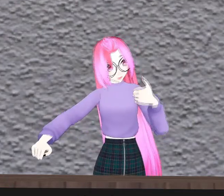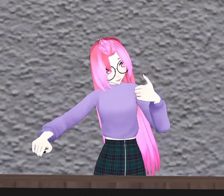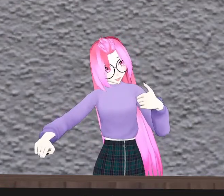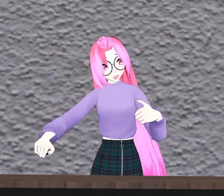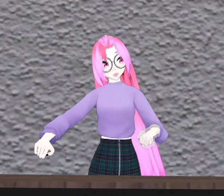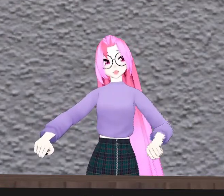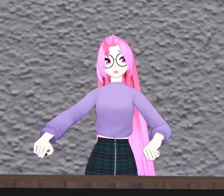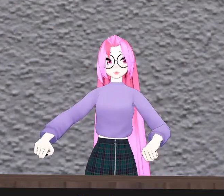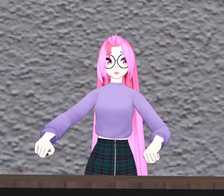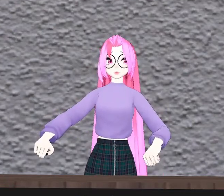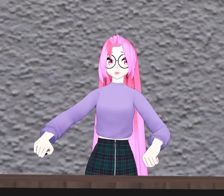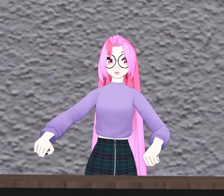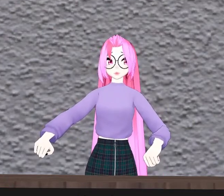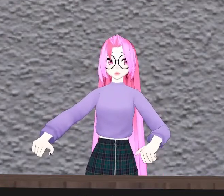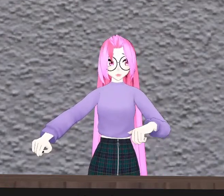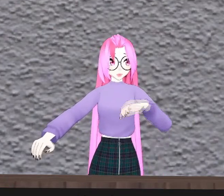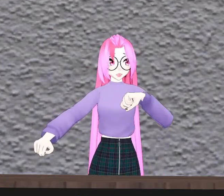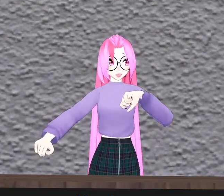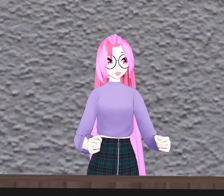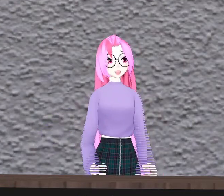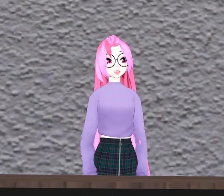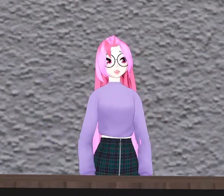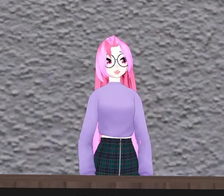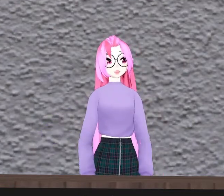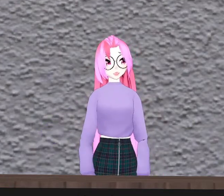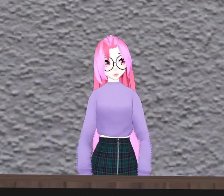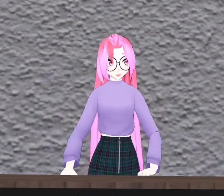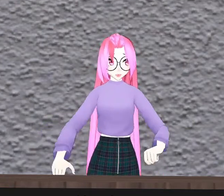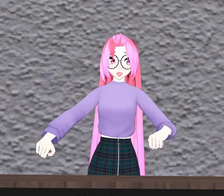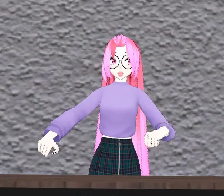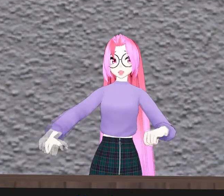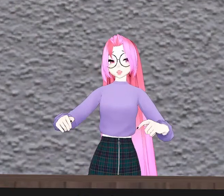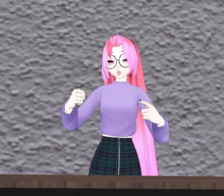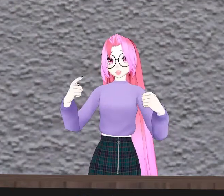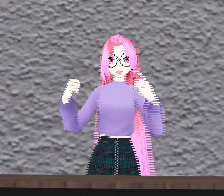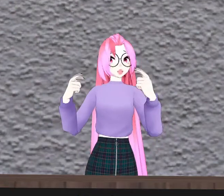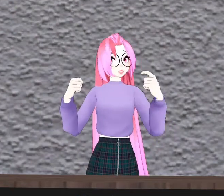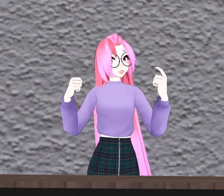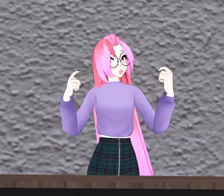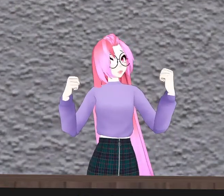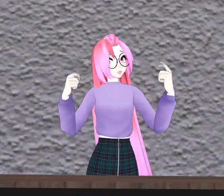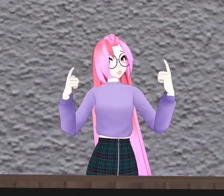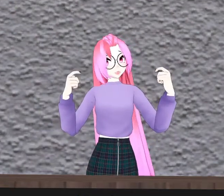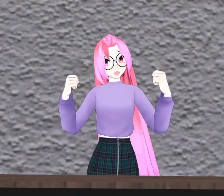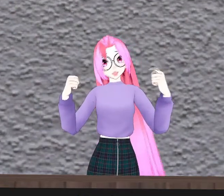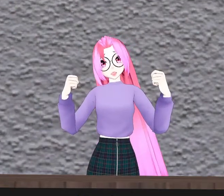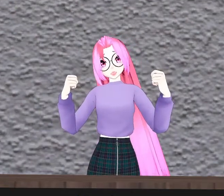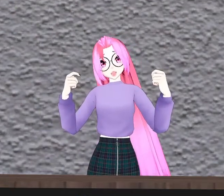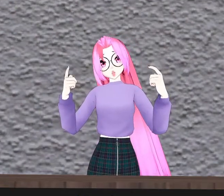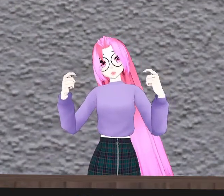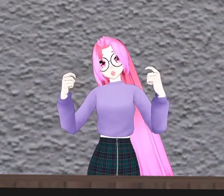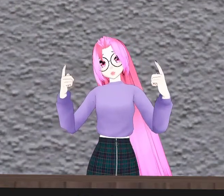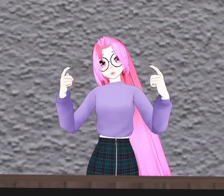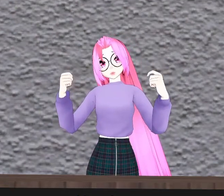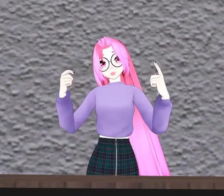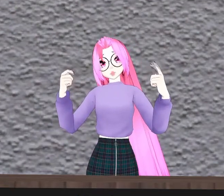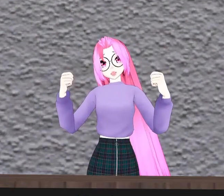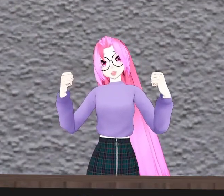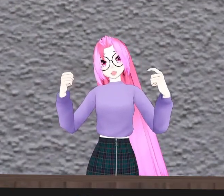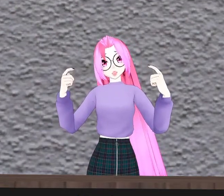No problem. Let's see, let me check the time. All right, any other questions that you guys have? Be about